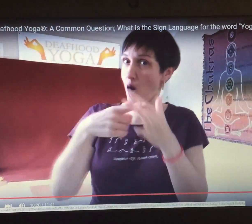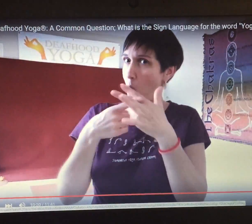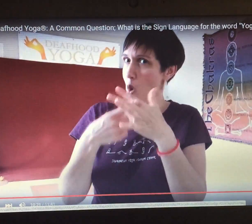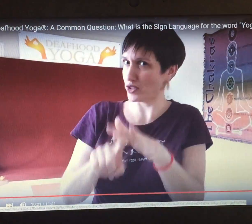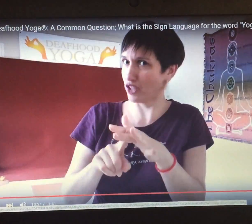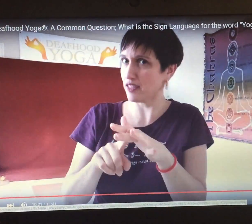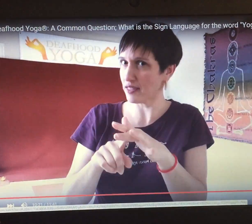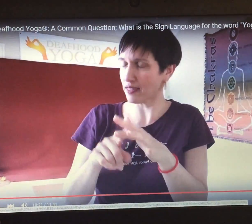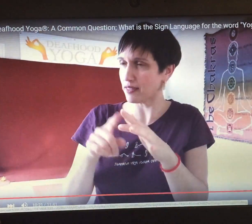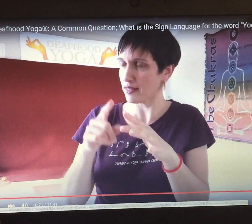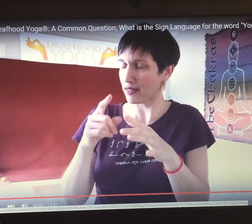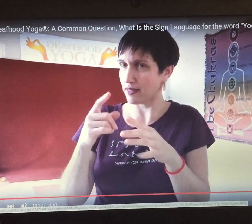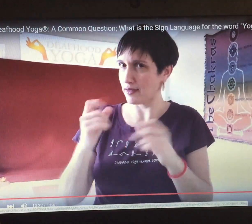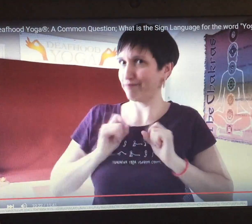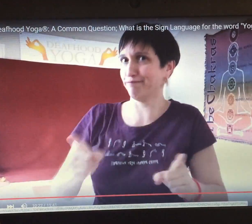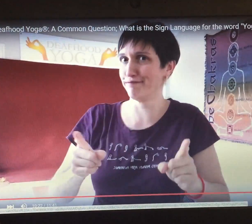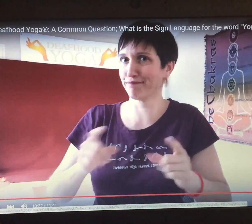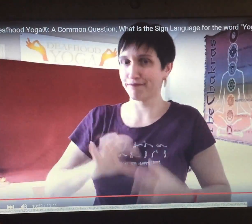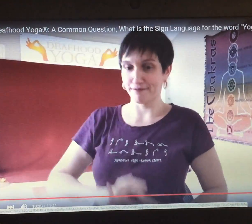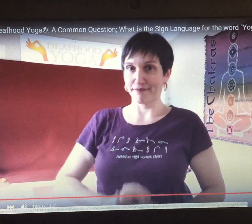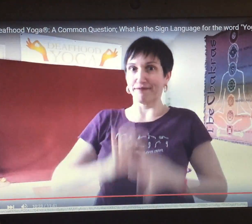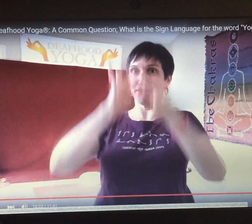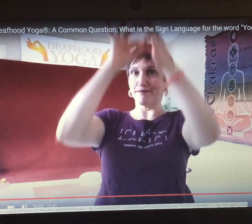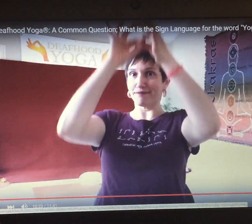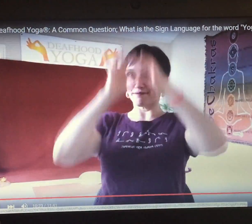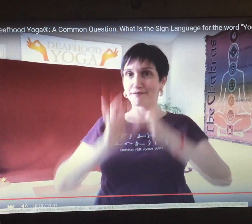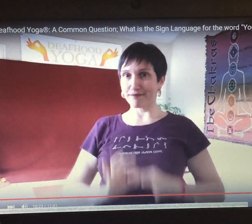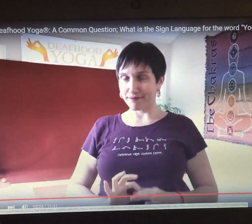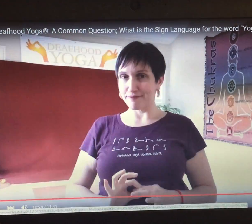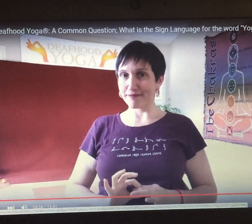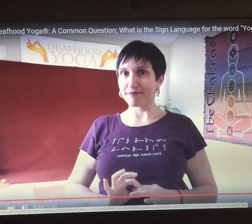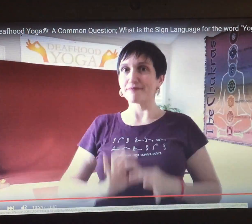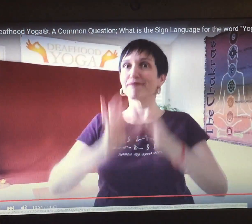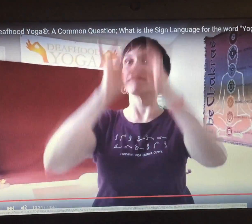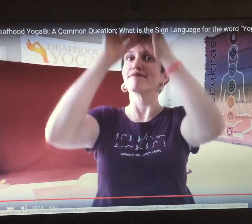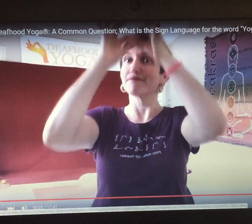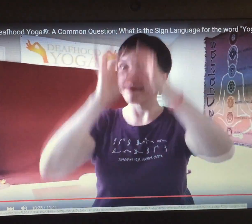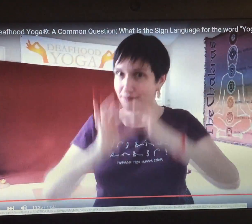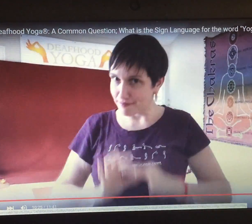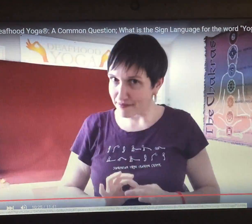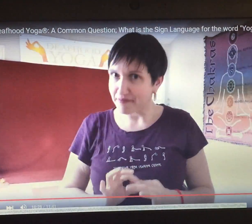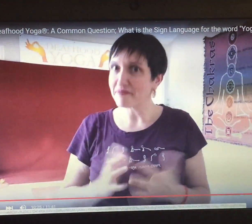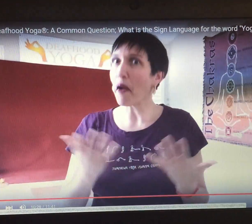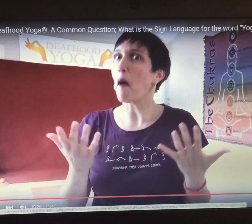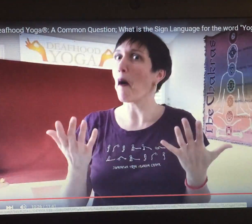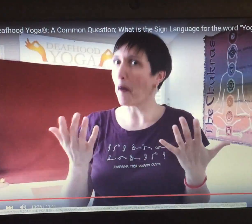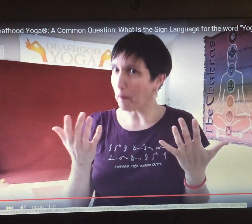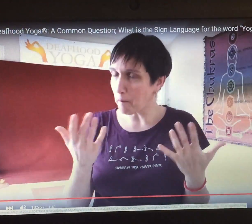position, that's the origin. That's the start.